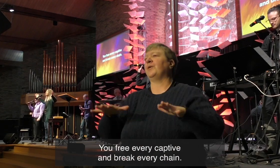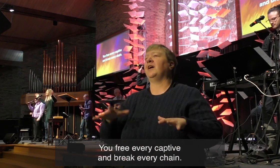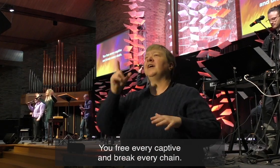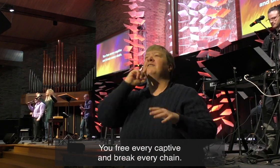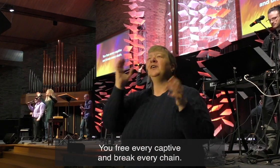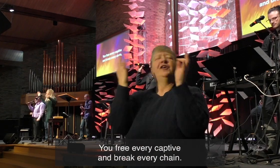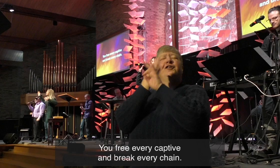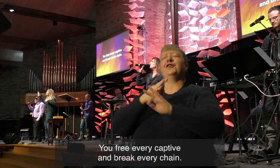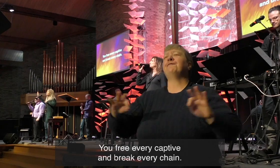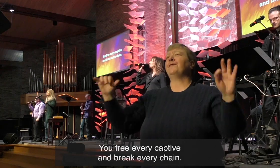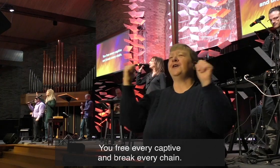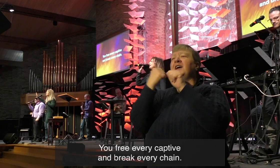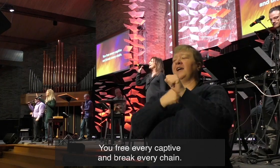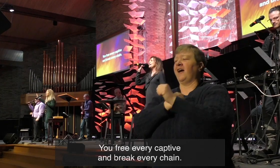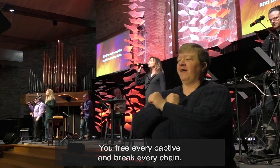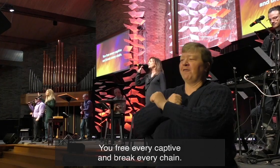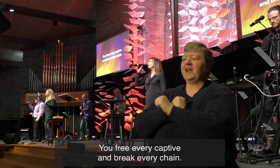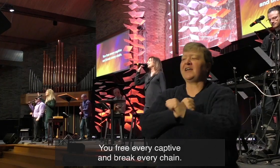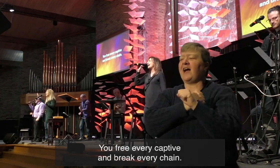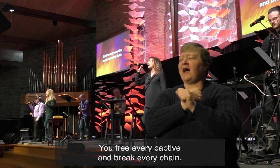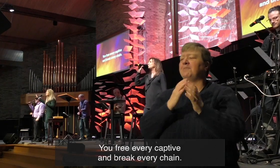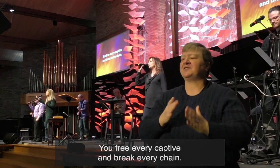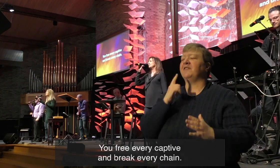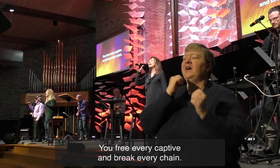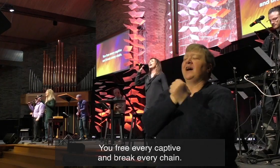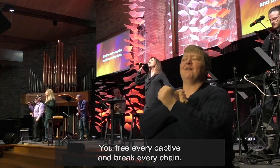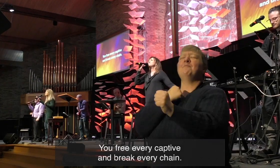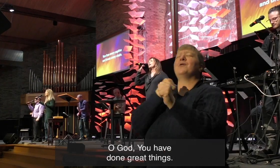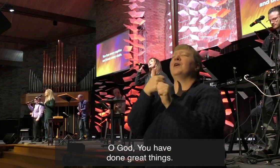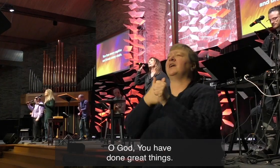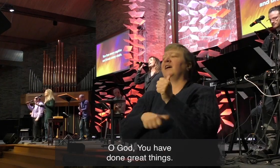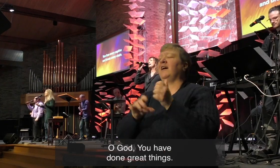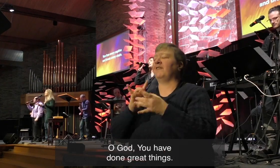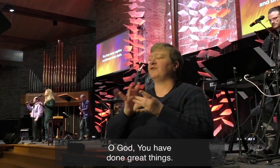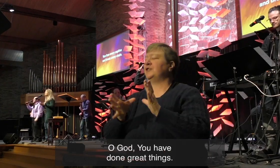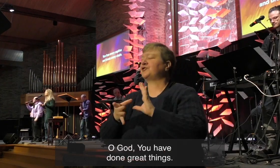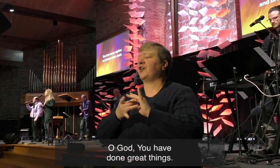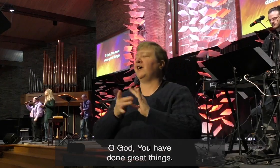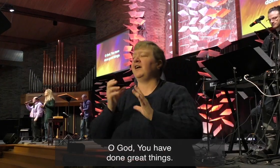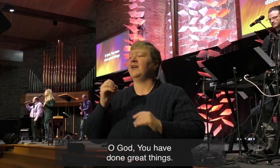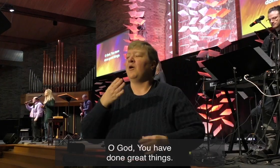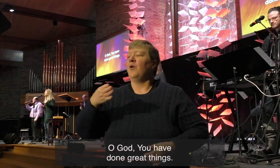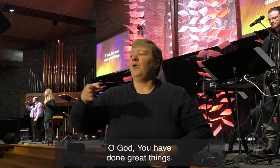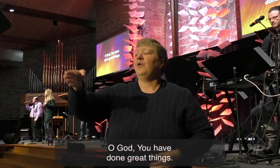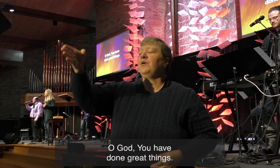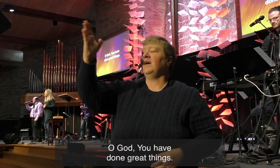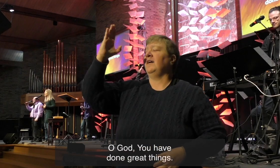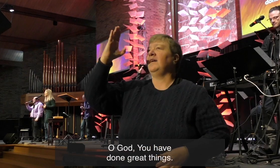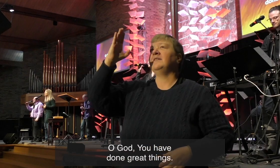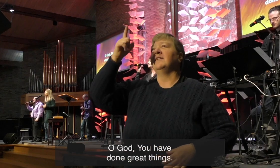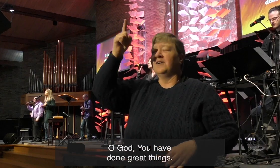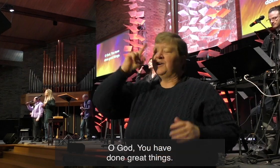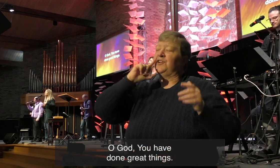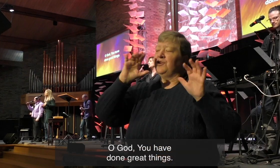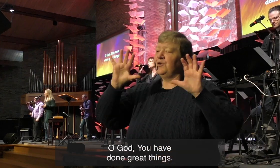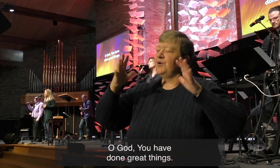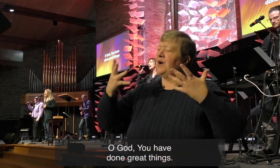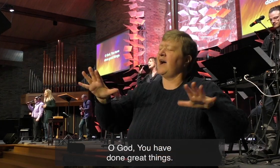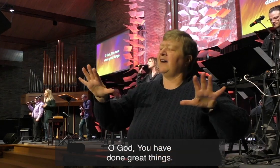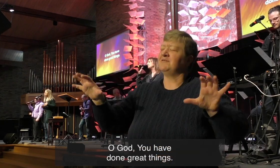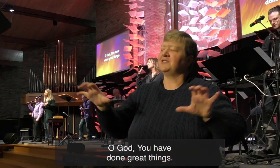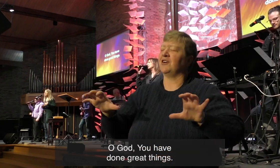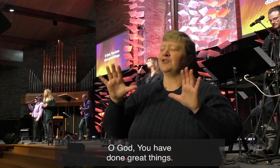Conquered the grave, you free every captive and break every chain. Oh God,